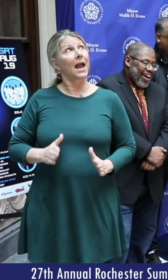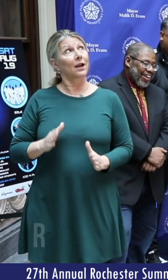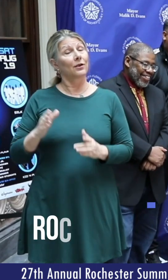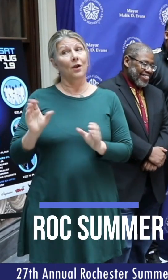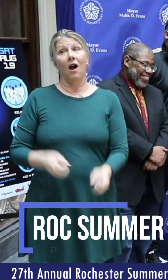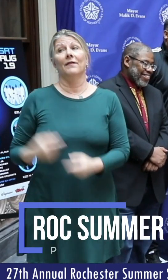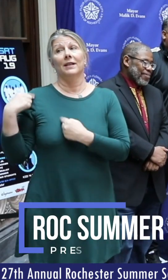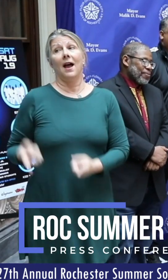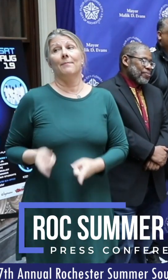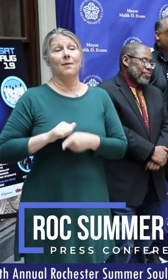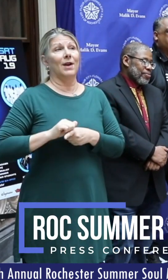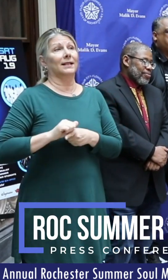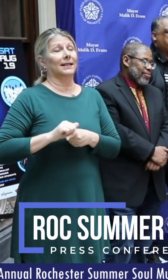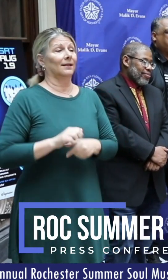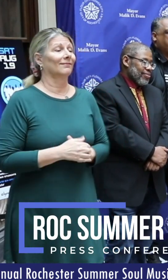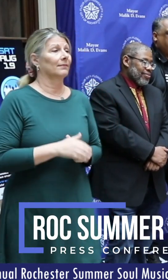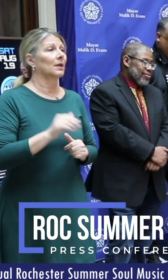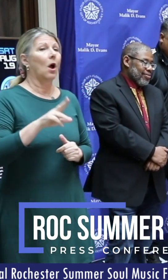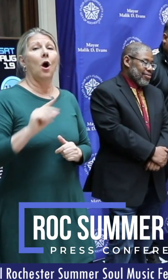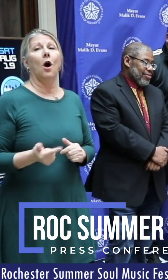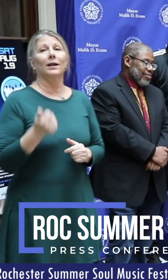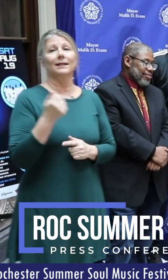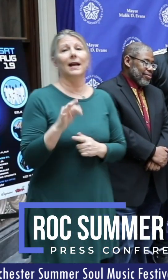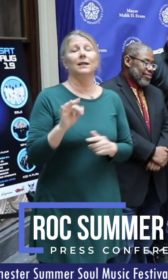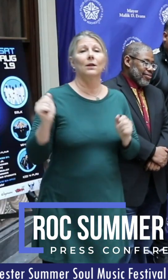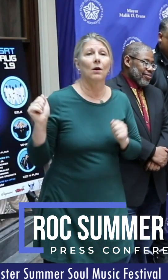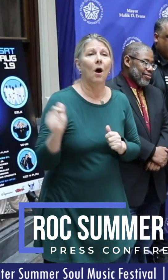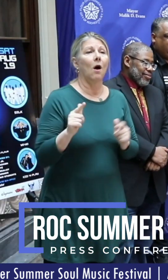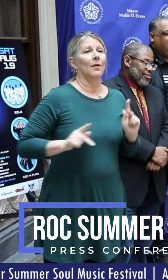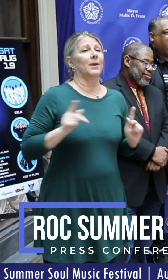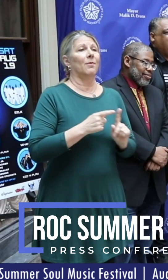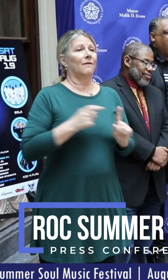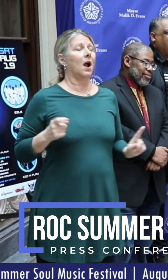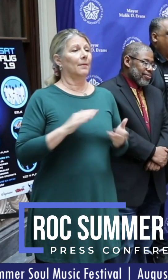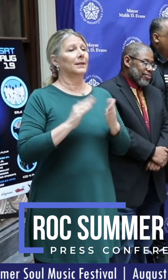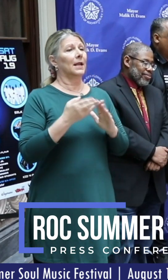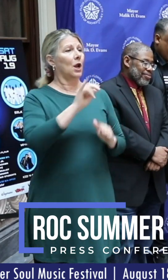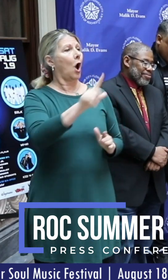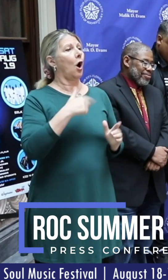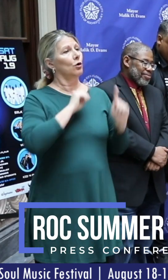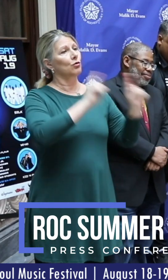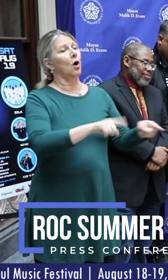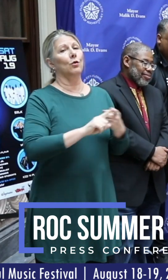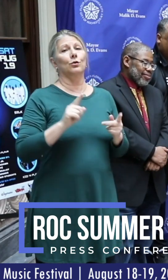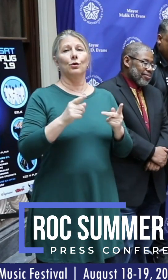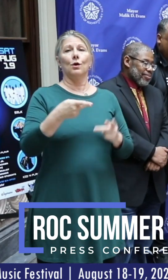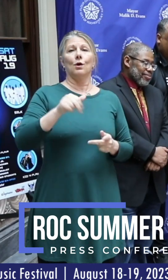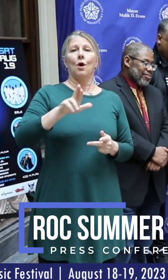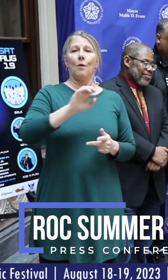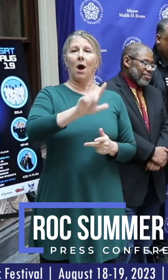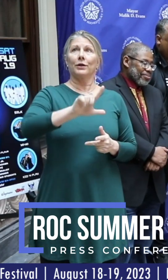practicing. So on August 19th, all the employees know at City Hall that they need to be on parcel 5, getting busy with the Kid and Play